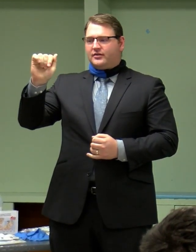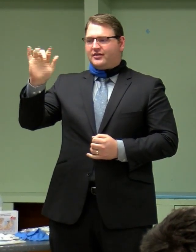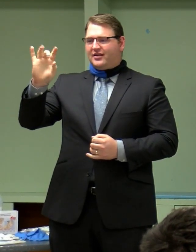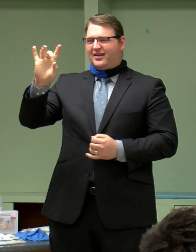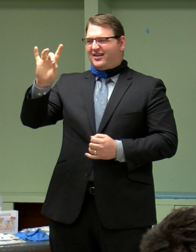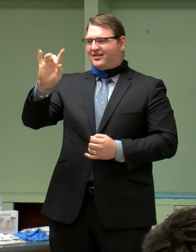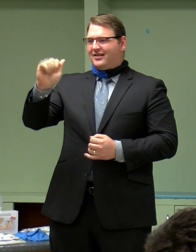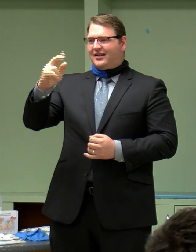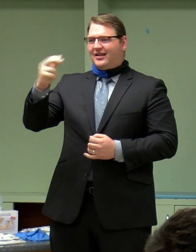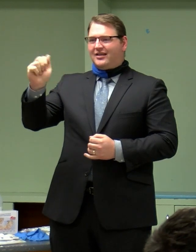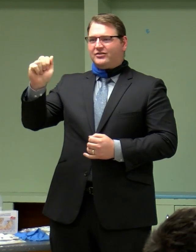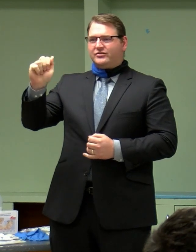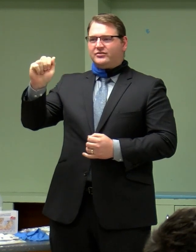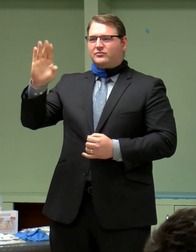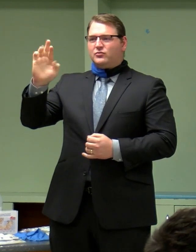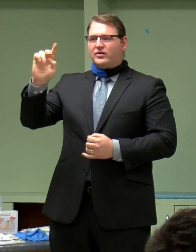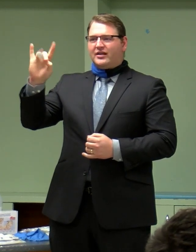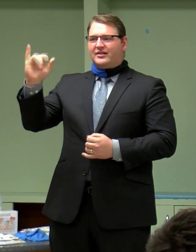donating